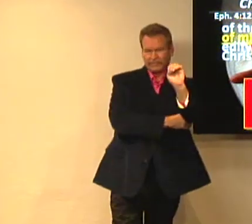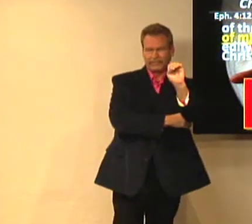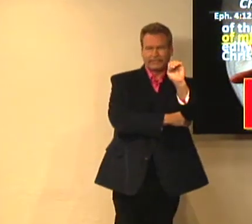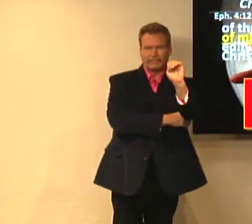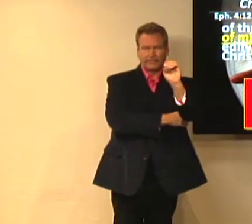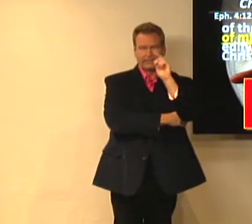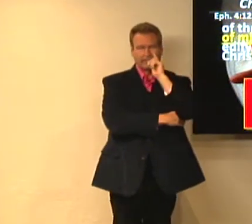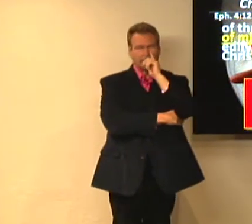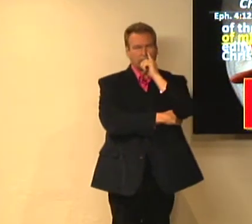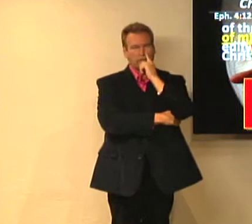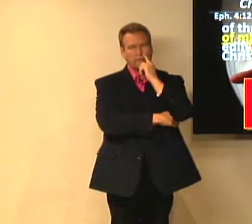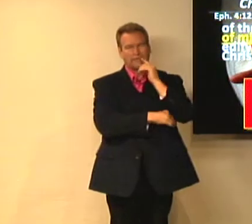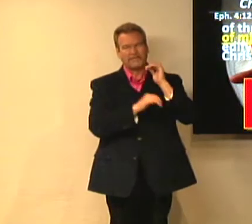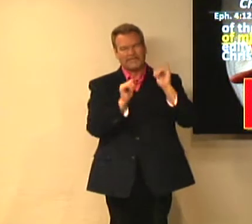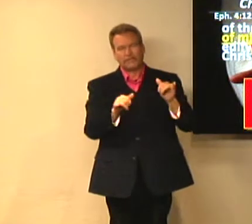we are working in service.